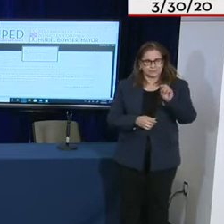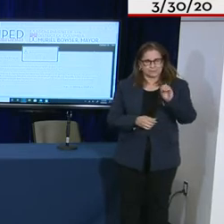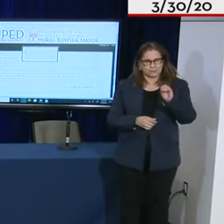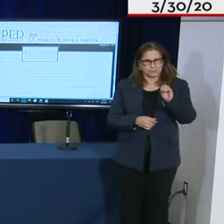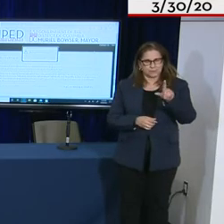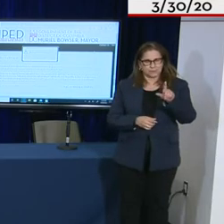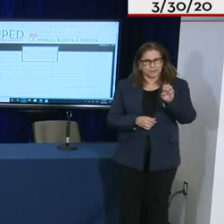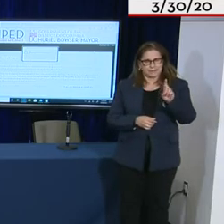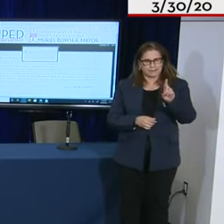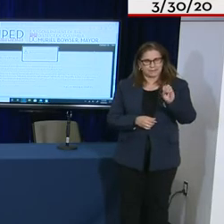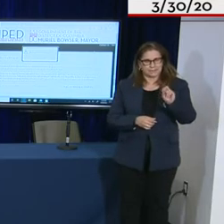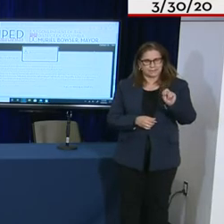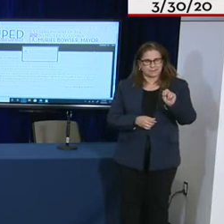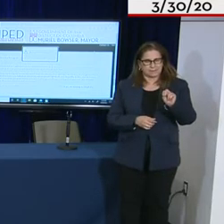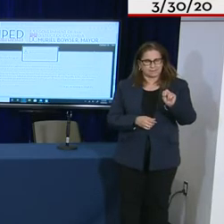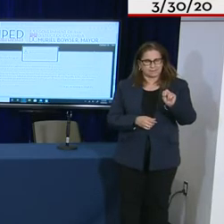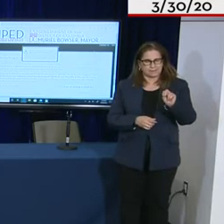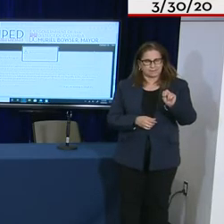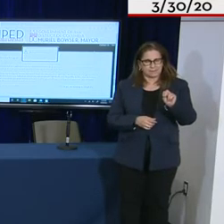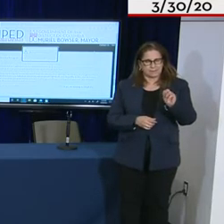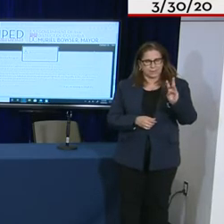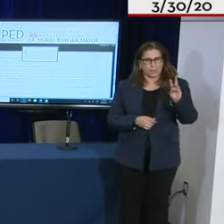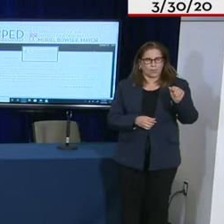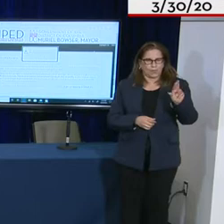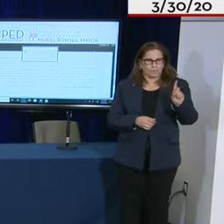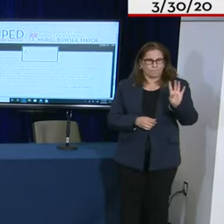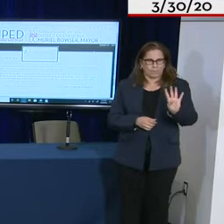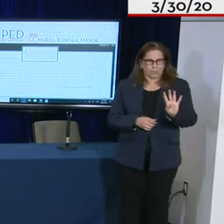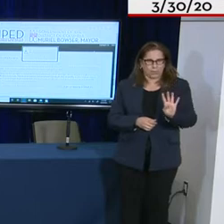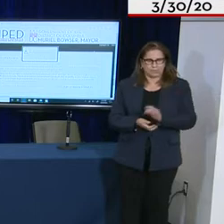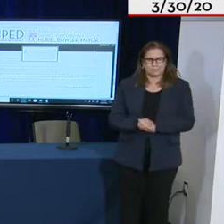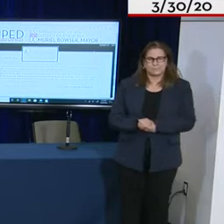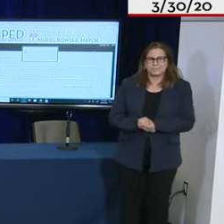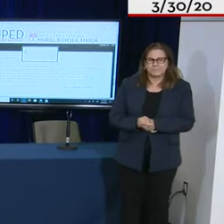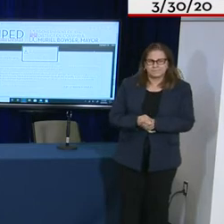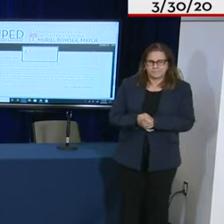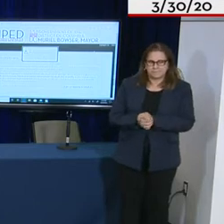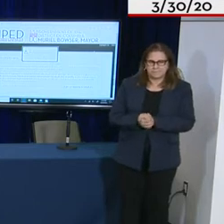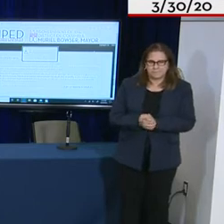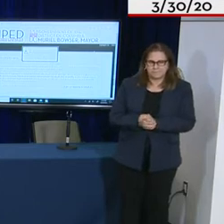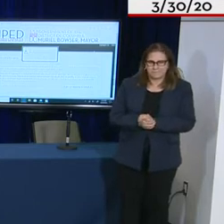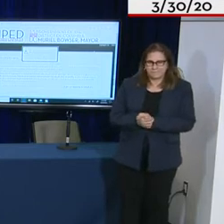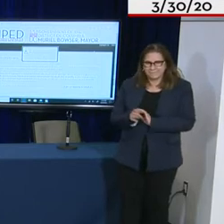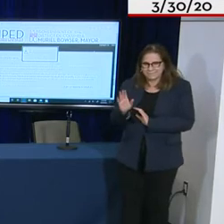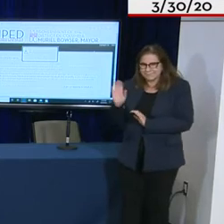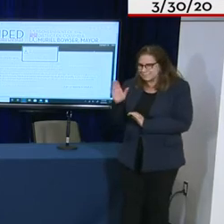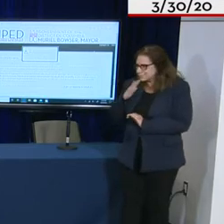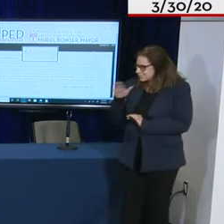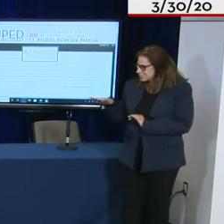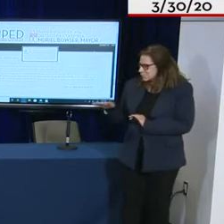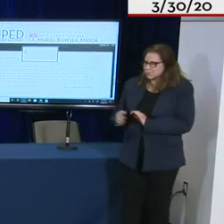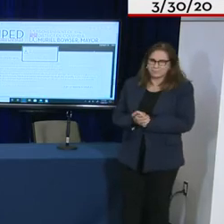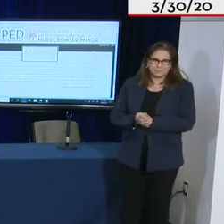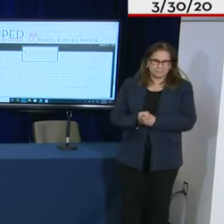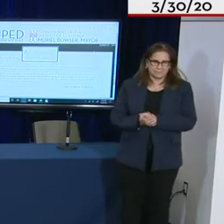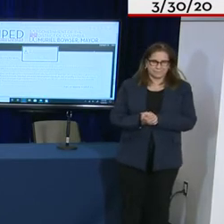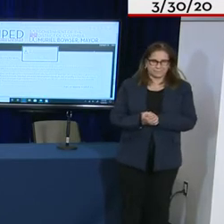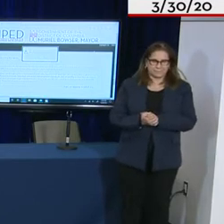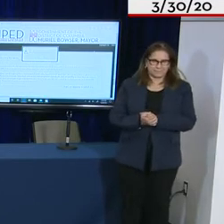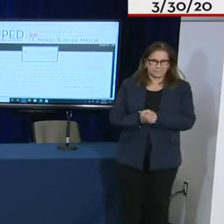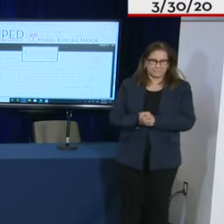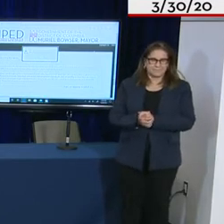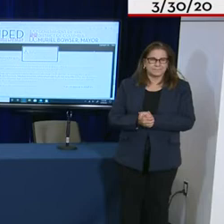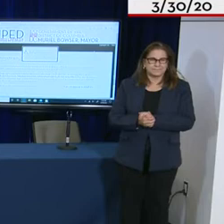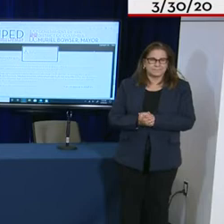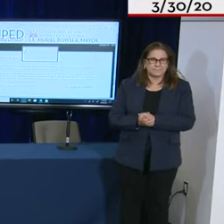live. Good afternoon. I want to find out, yes, good evening, everyone. I wanted to know whether or